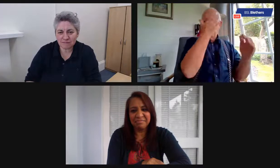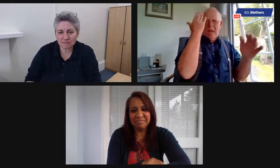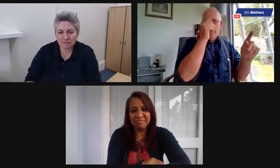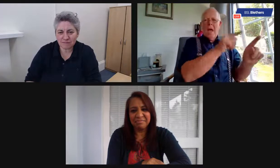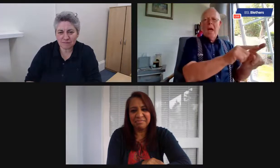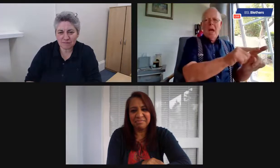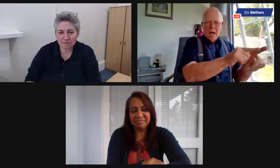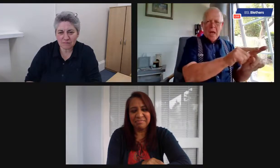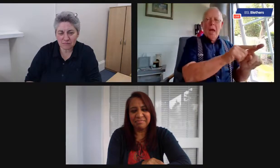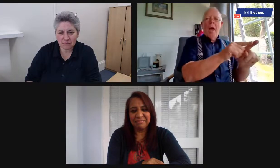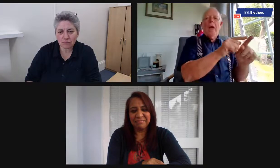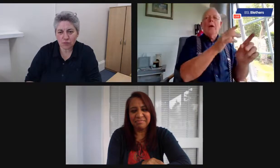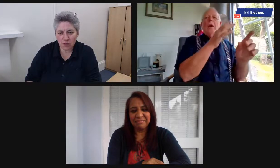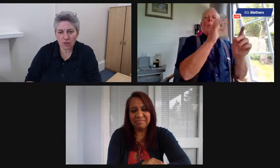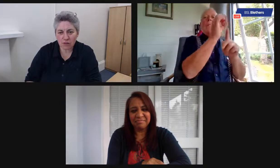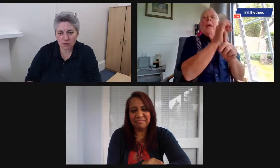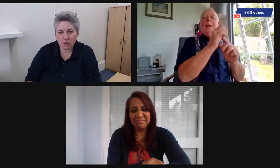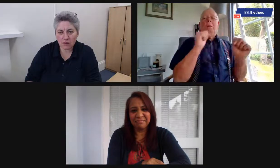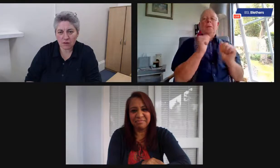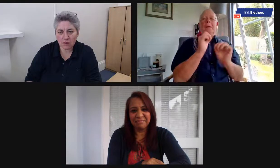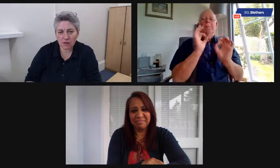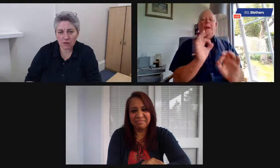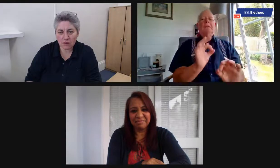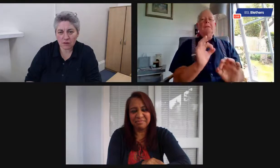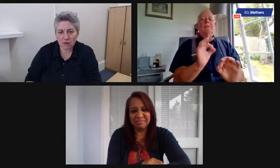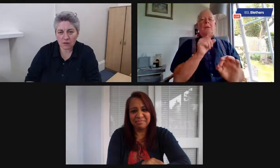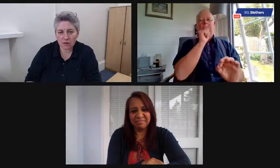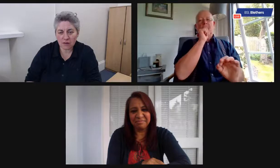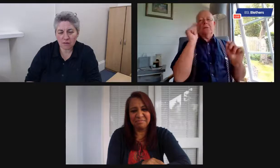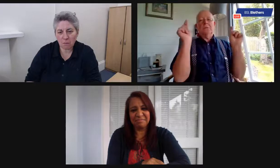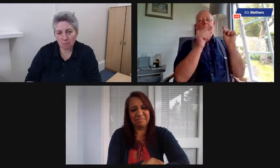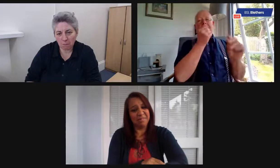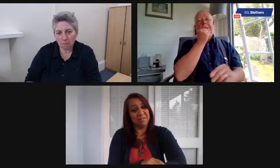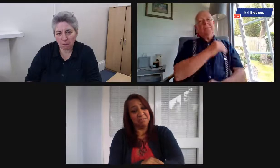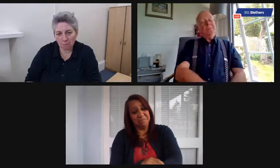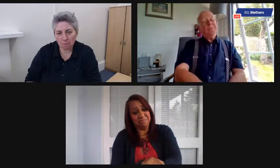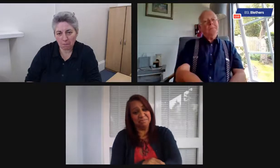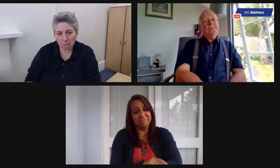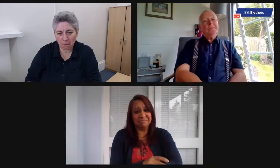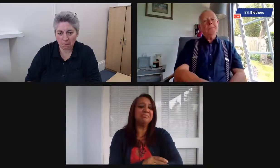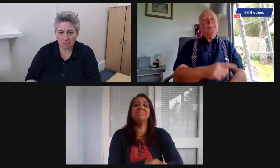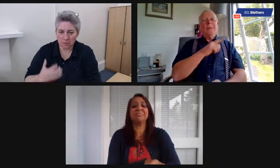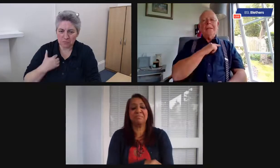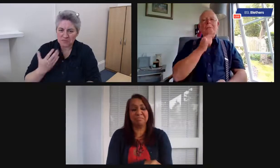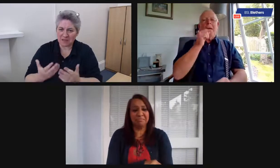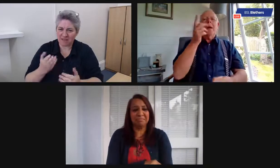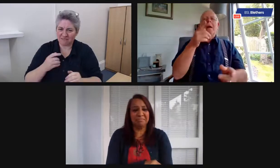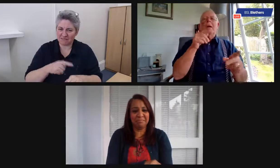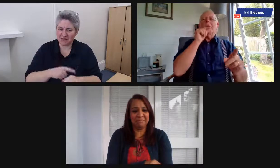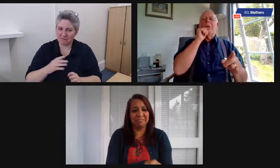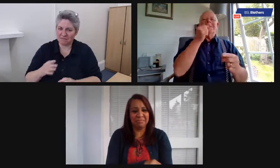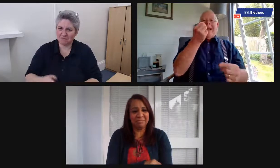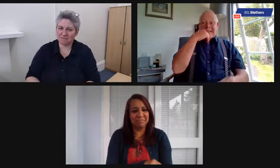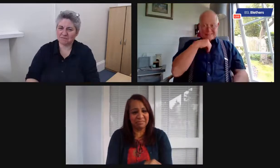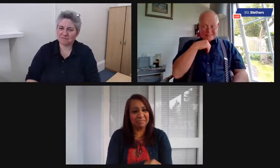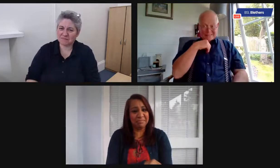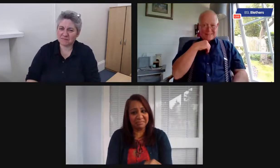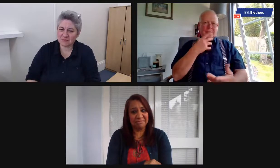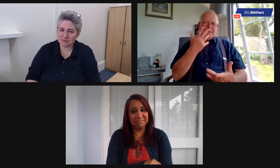think, kind of the end of the summer, something like that. And the berries are perfectly timed for winter to feed the birds.